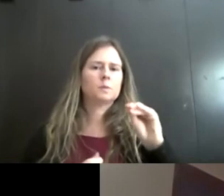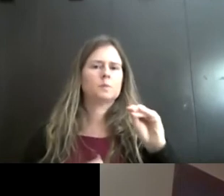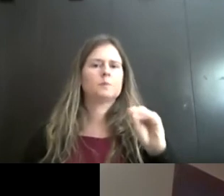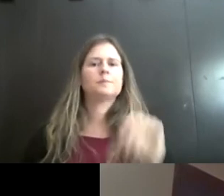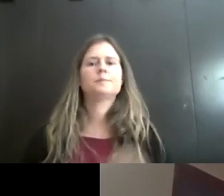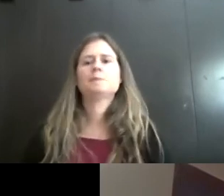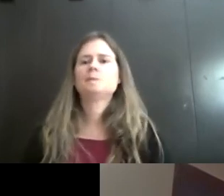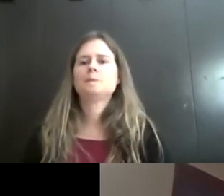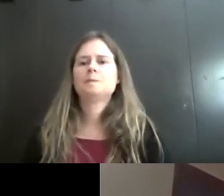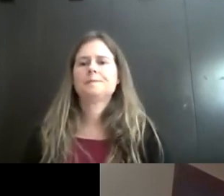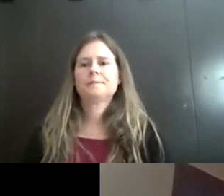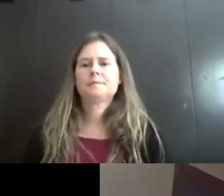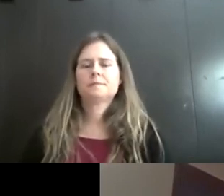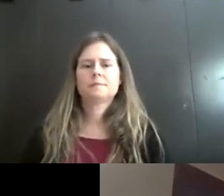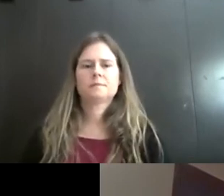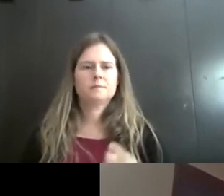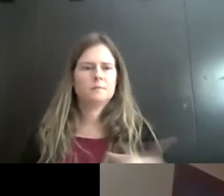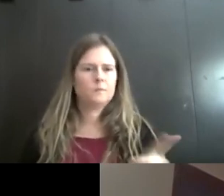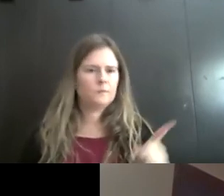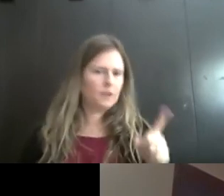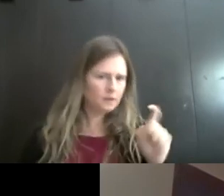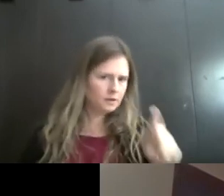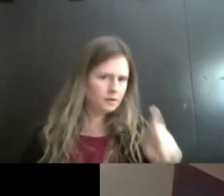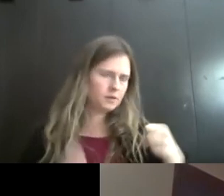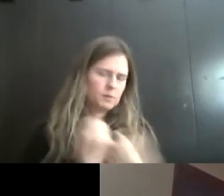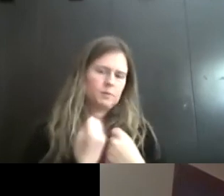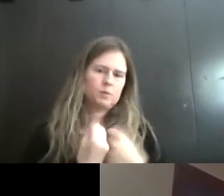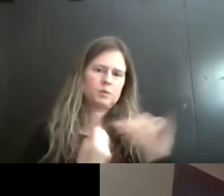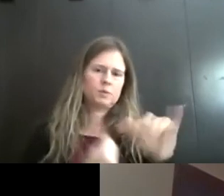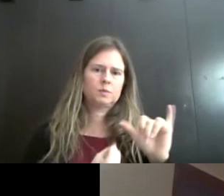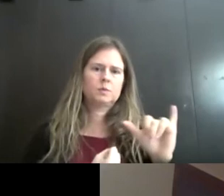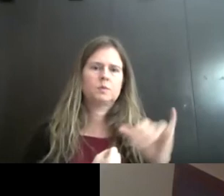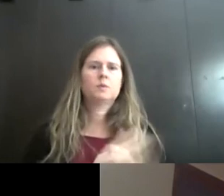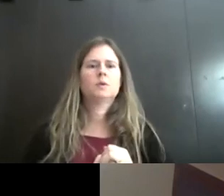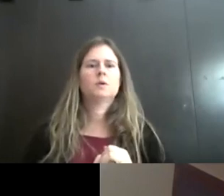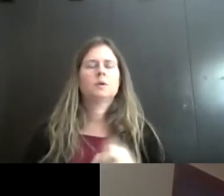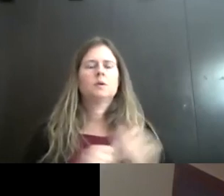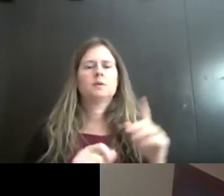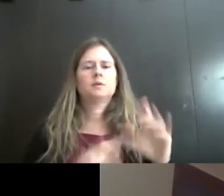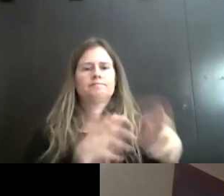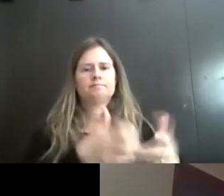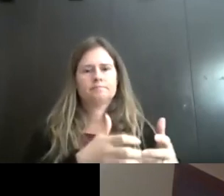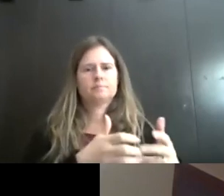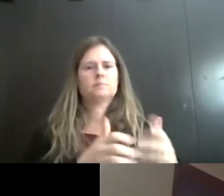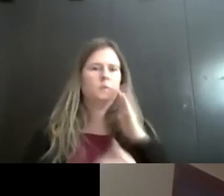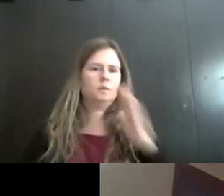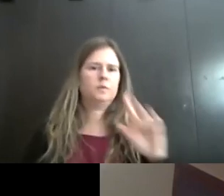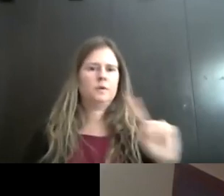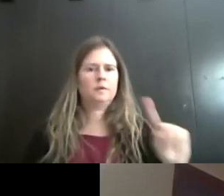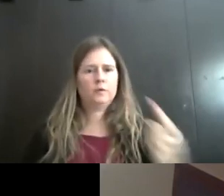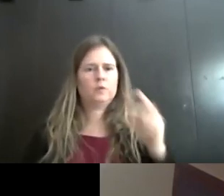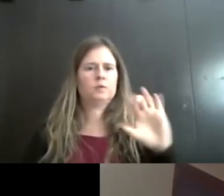but still they need support, and they're going to be the first Chumash